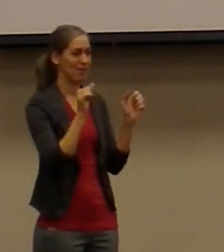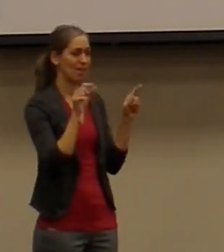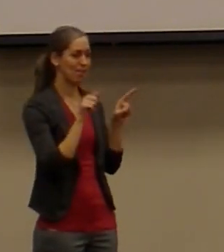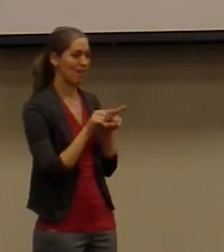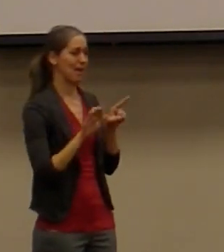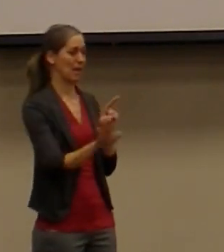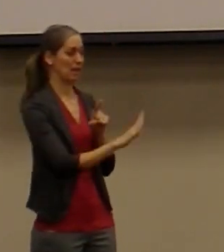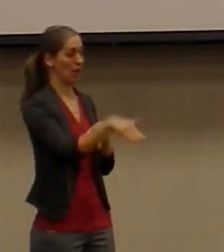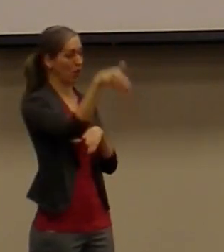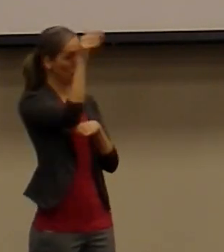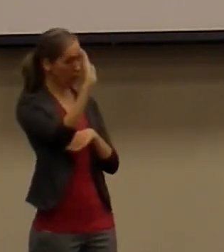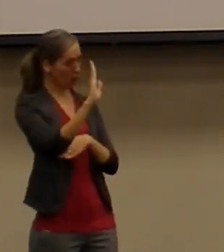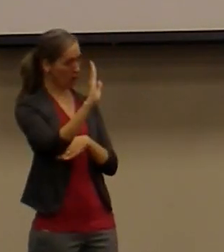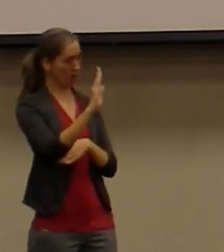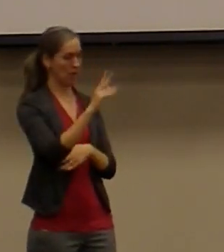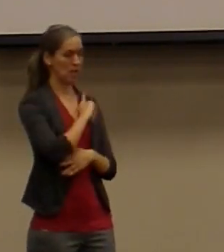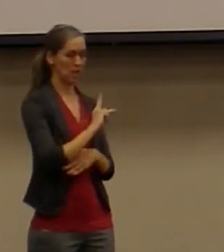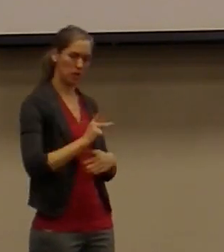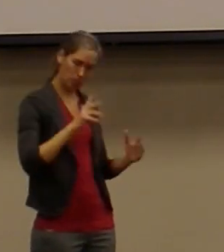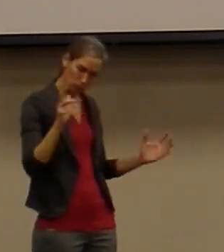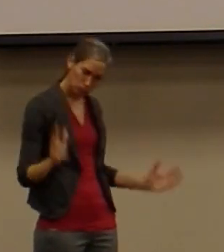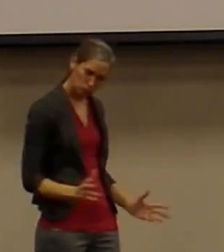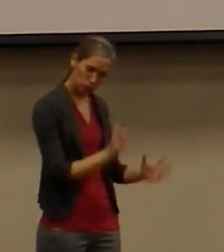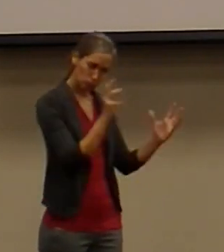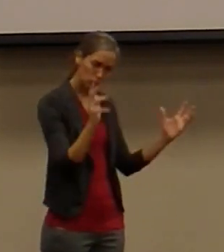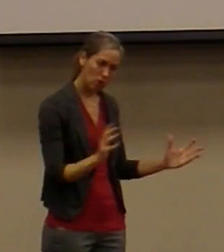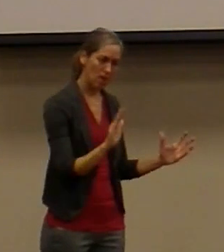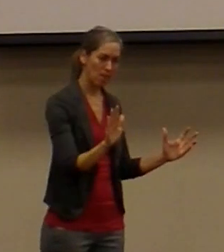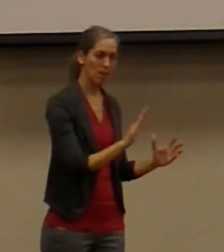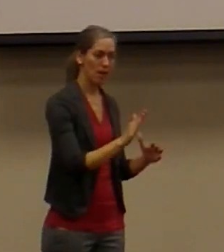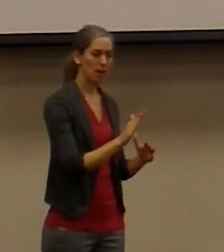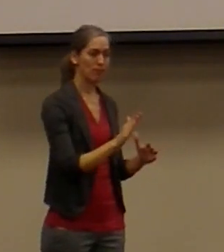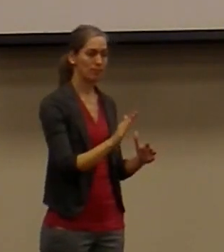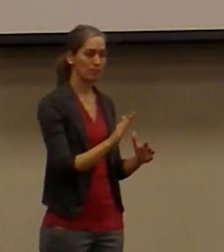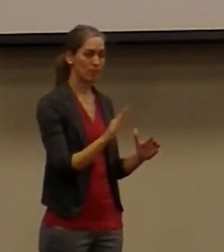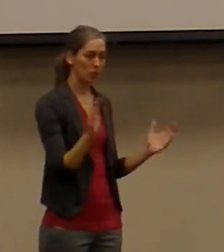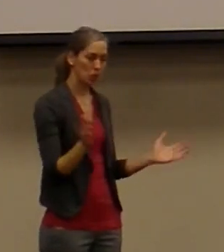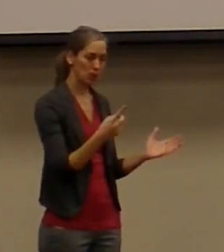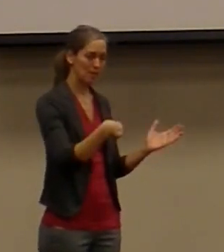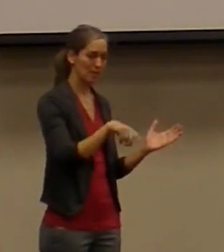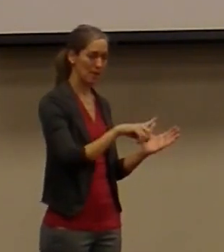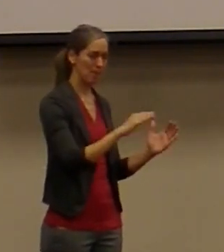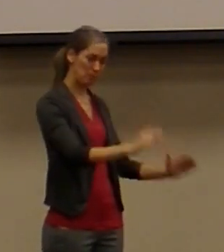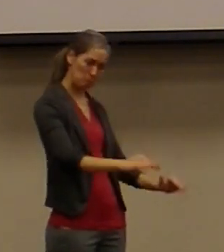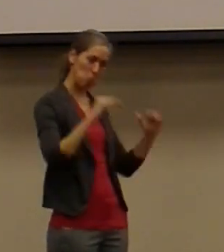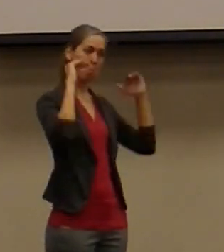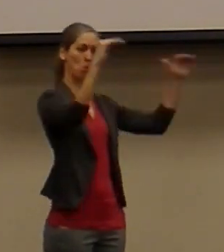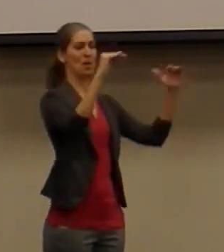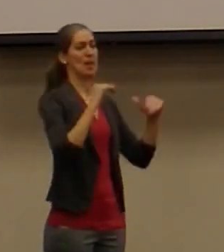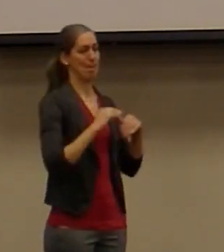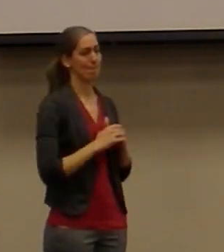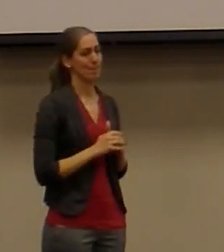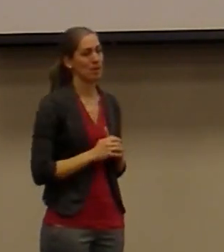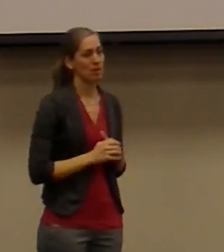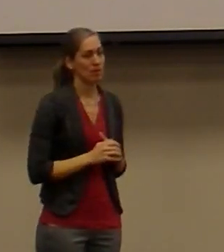Then the king promoted Shadrach, Meshach, and Abednego in the province of Babylon.